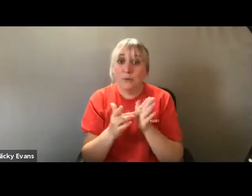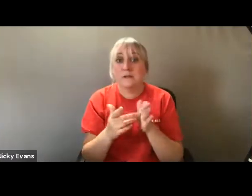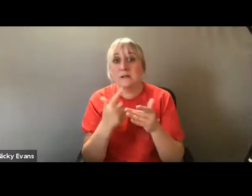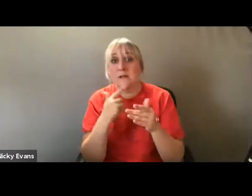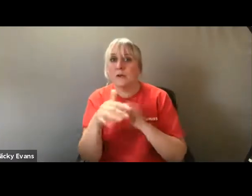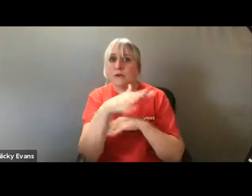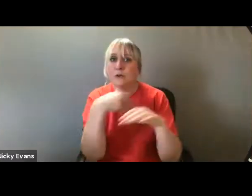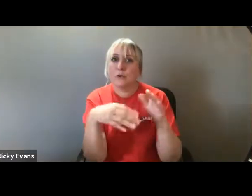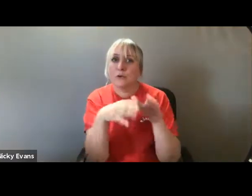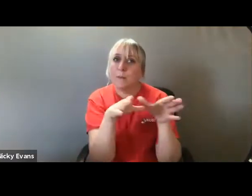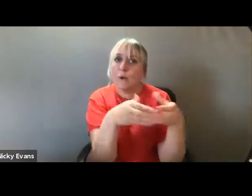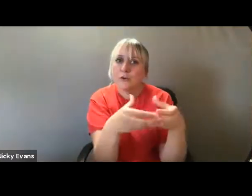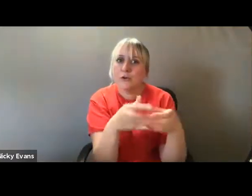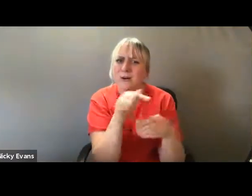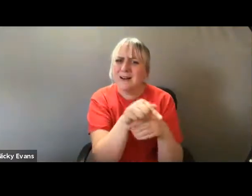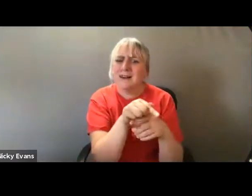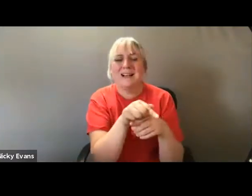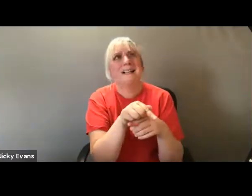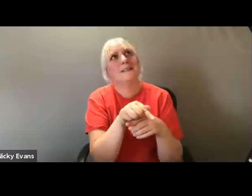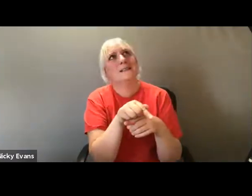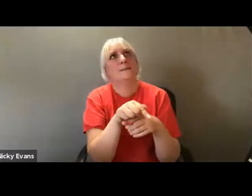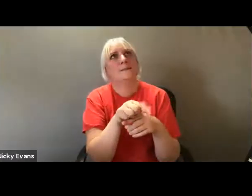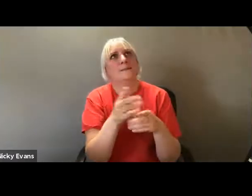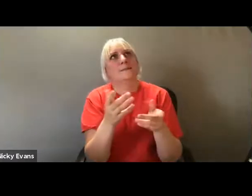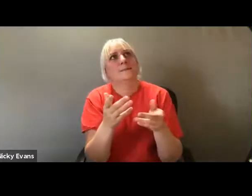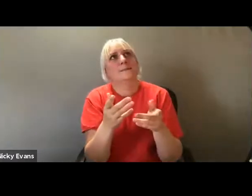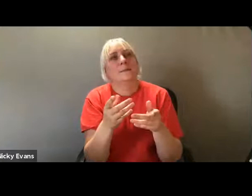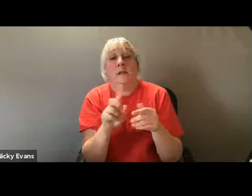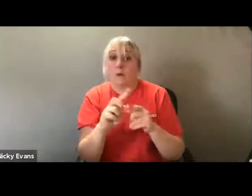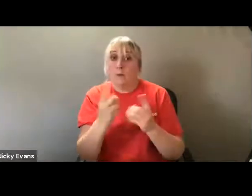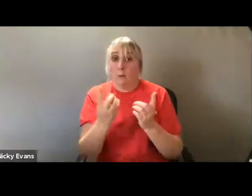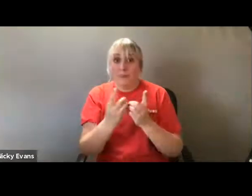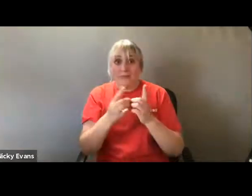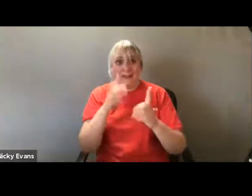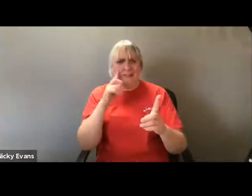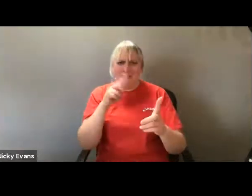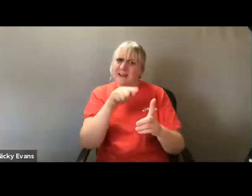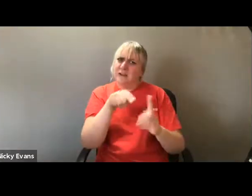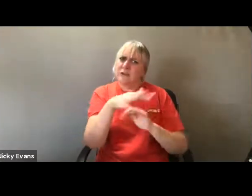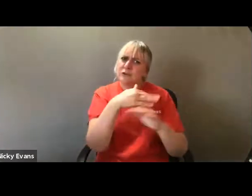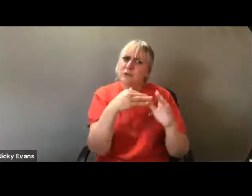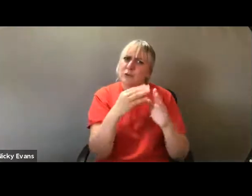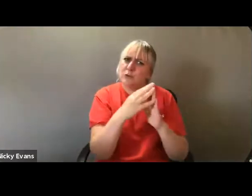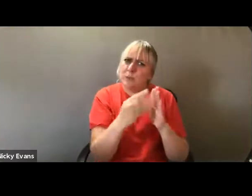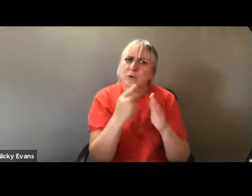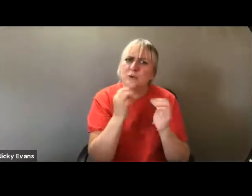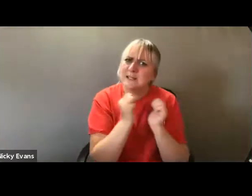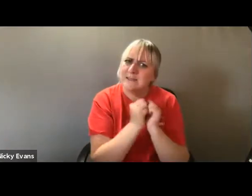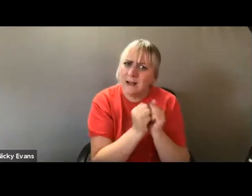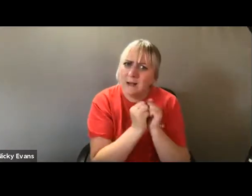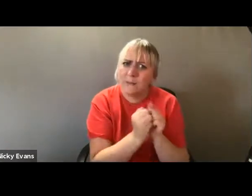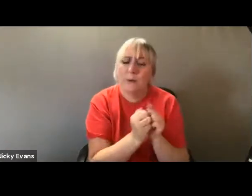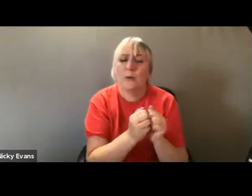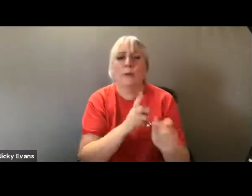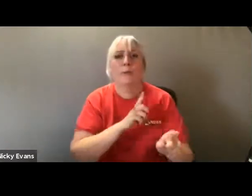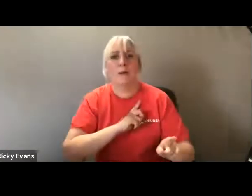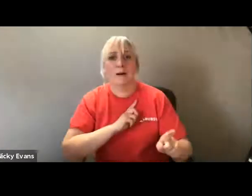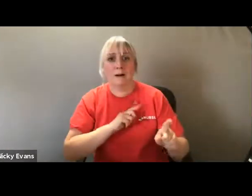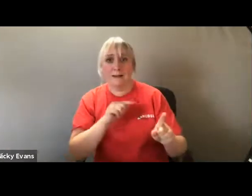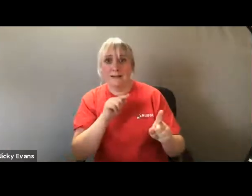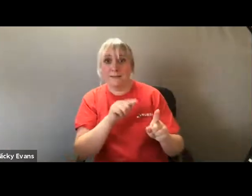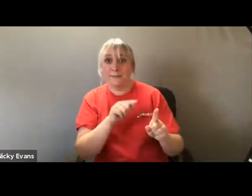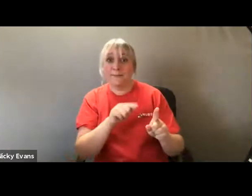social model is not simply a case. One thing that the social model is really valuable for